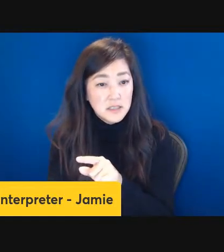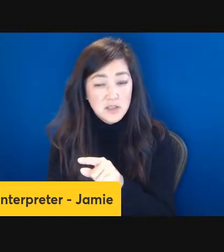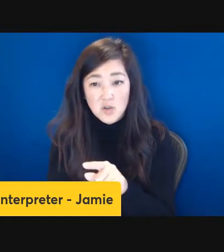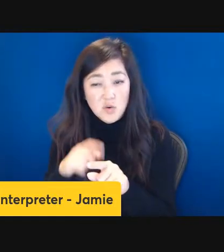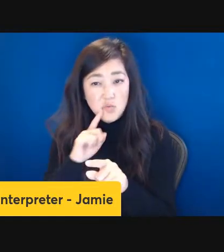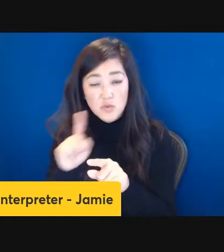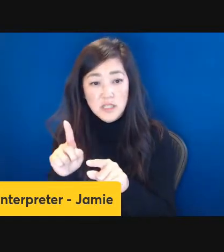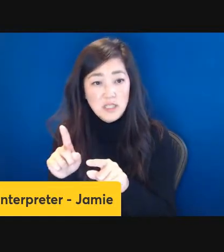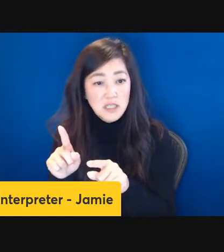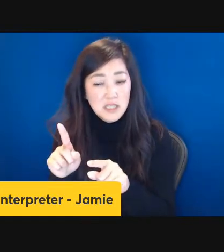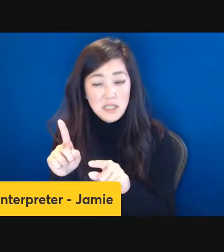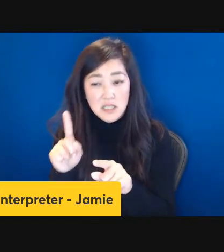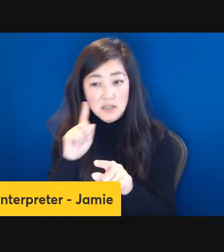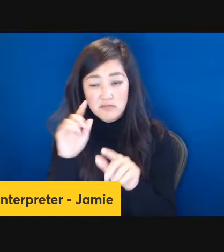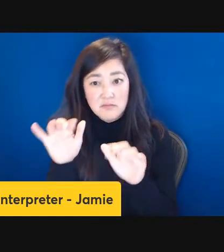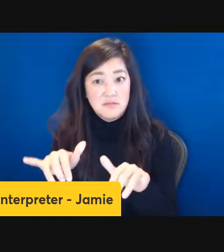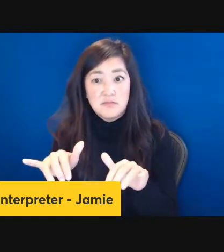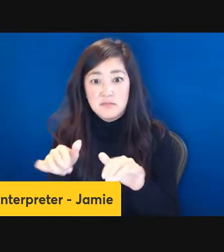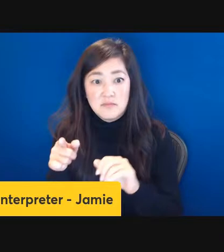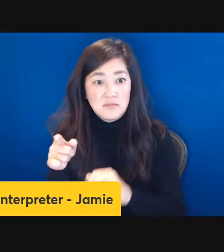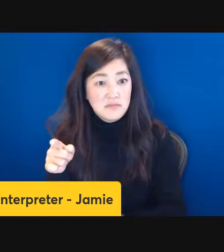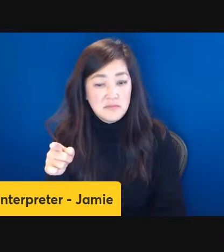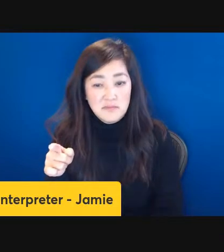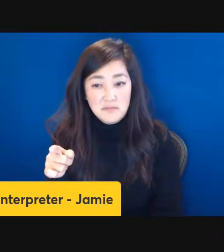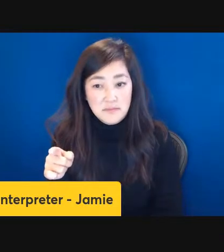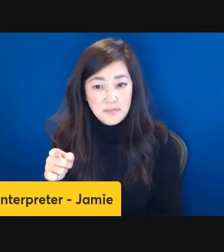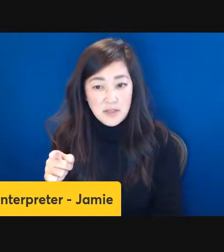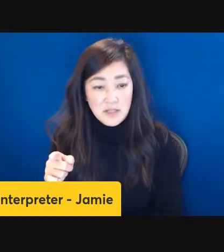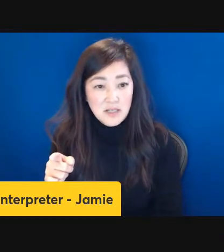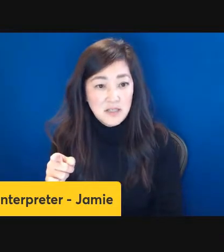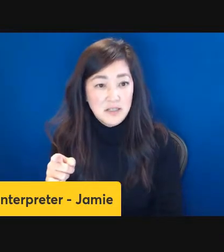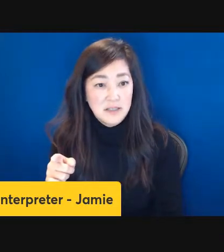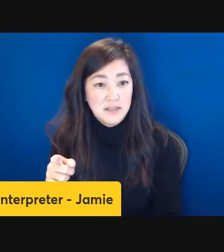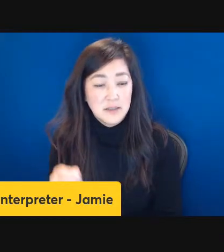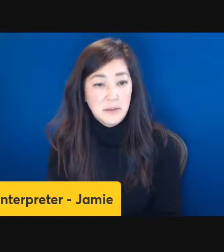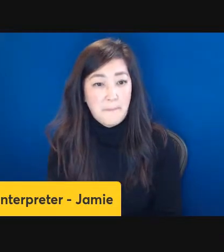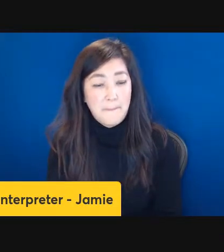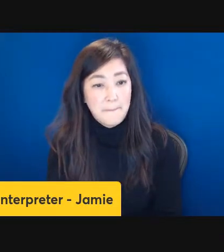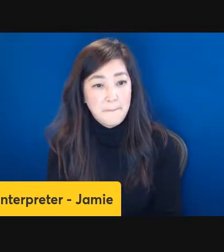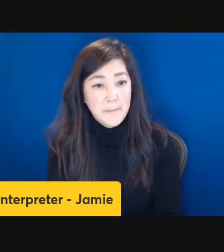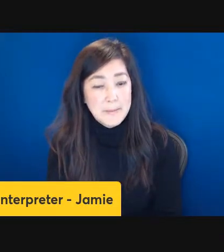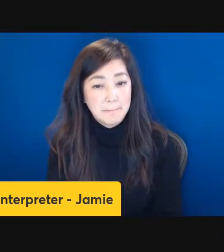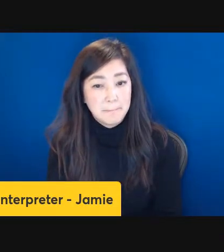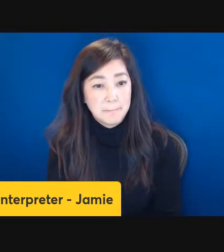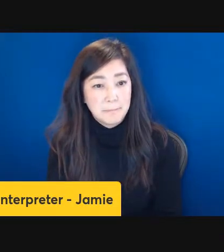stunning, and it has been built on. And I'll just sort of begin